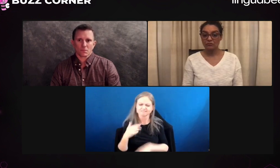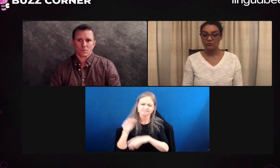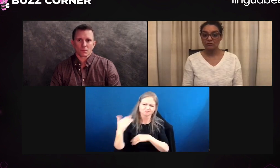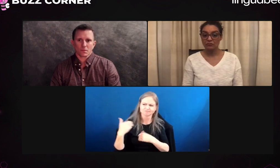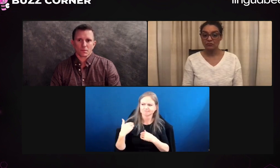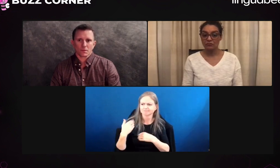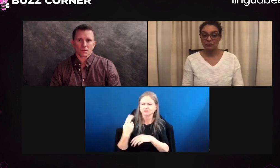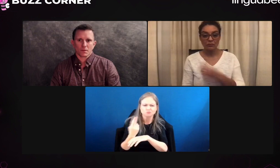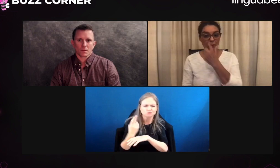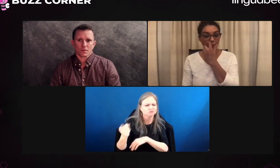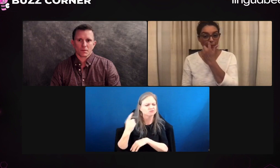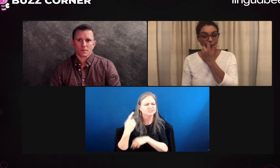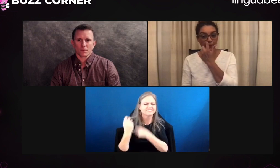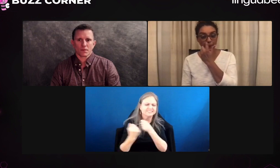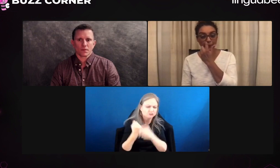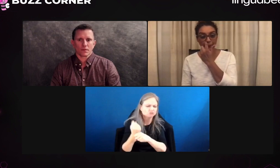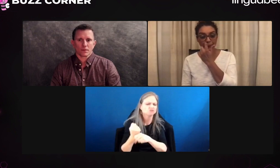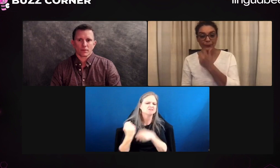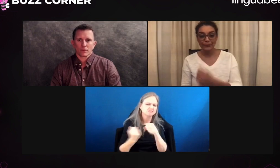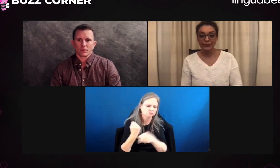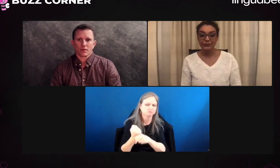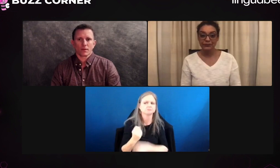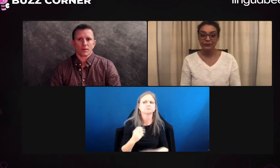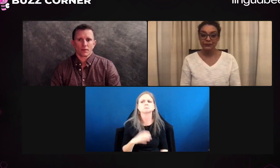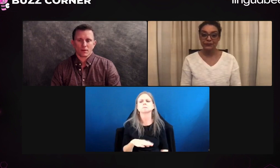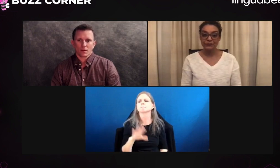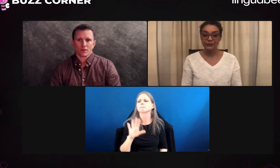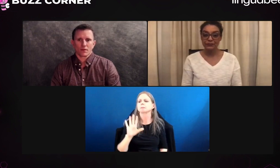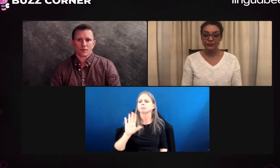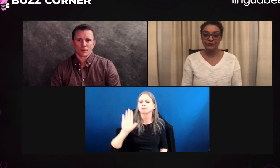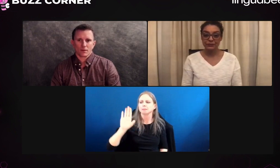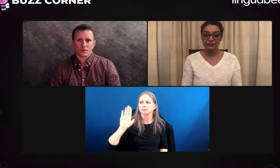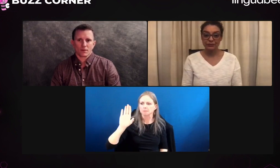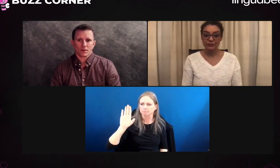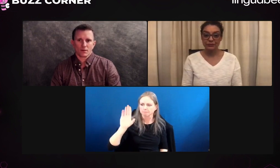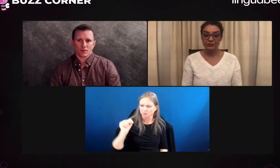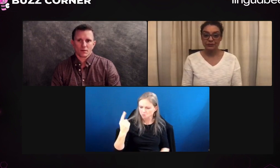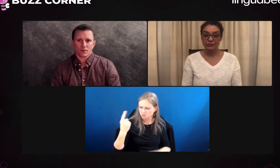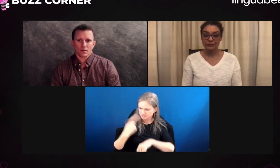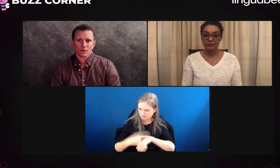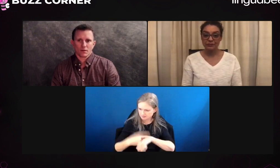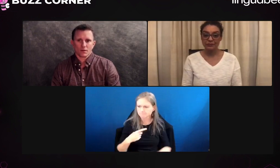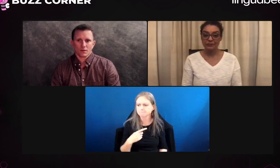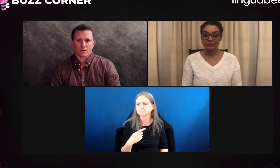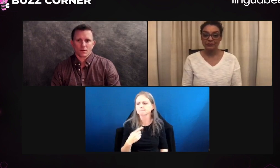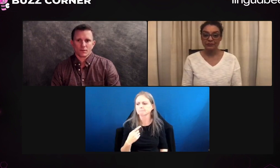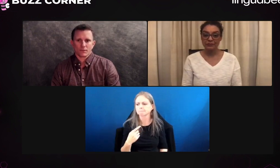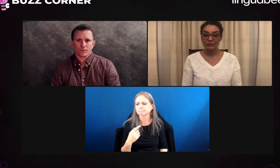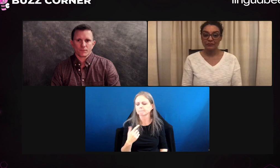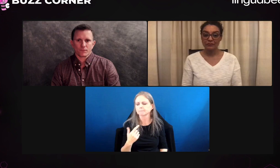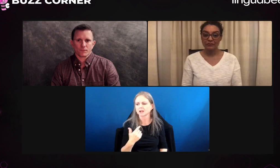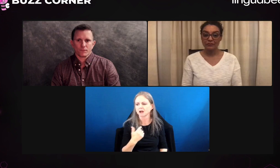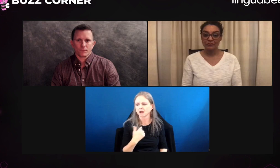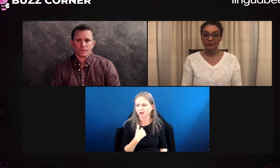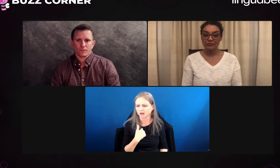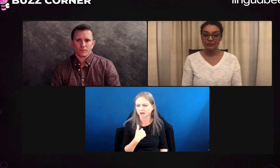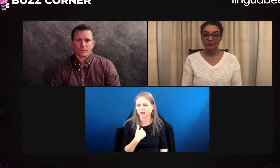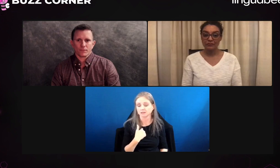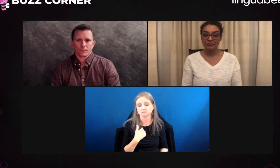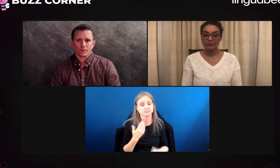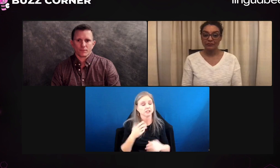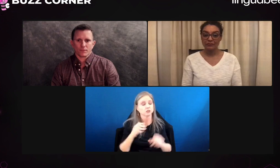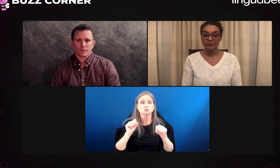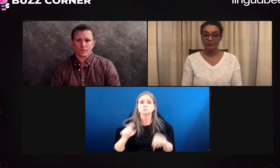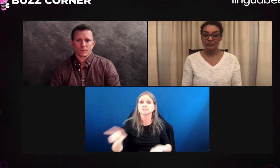top of the line, but again, I'm used to this interpreter. I have used this interpreter over the course of many years. But one particular